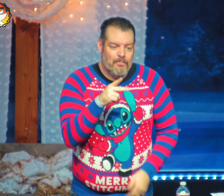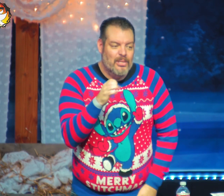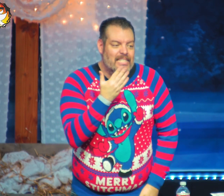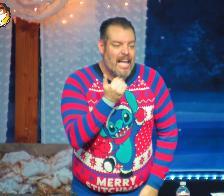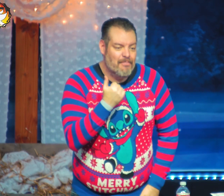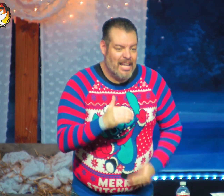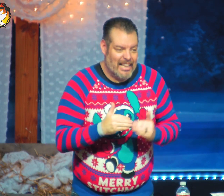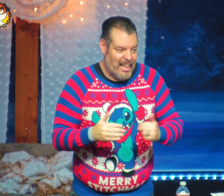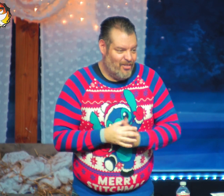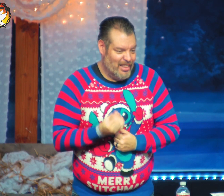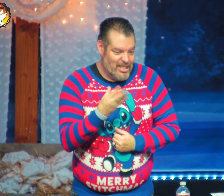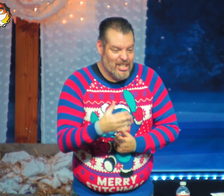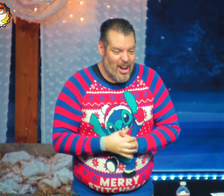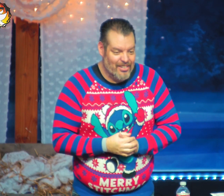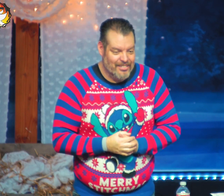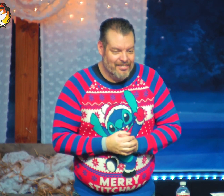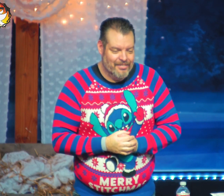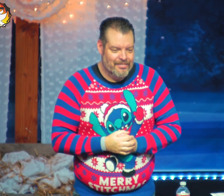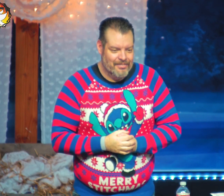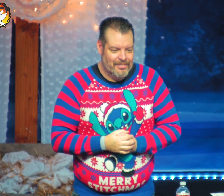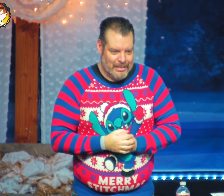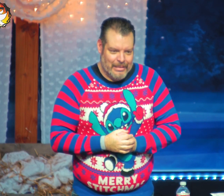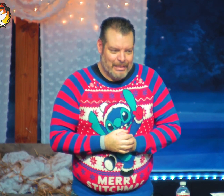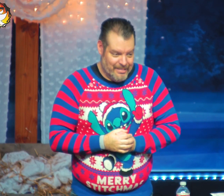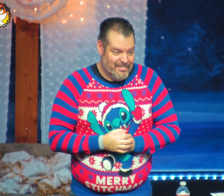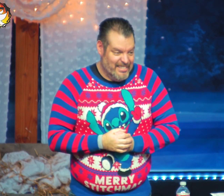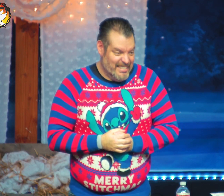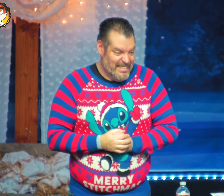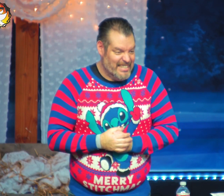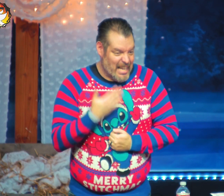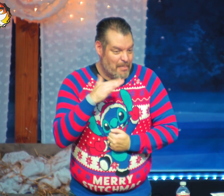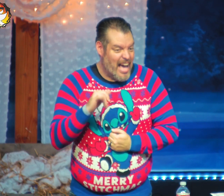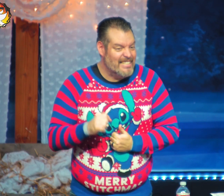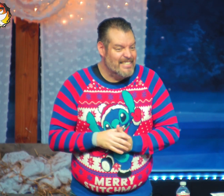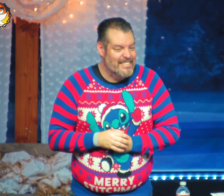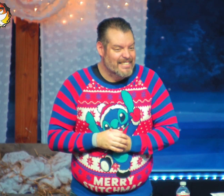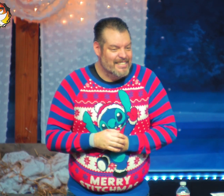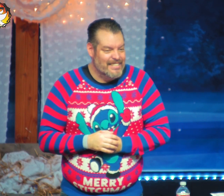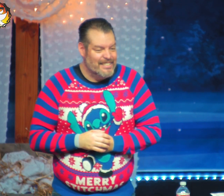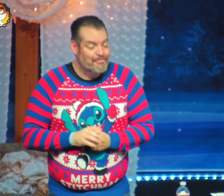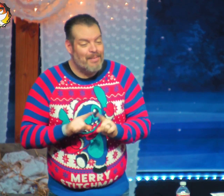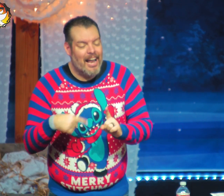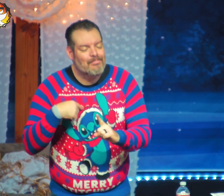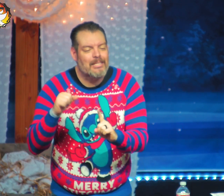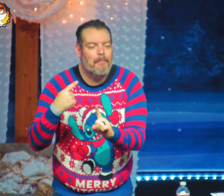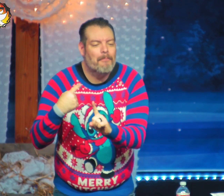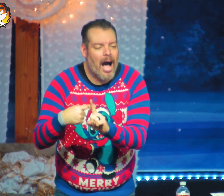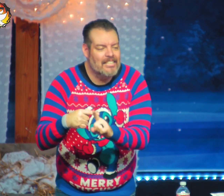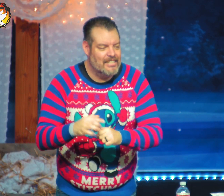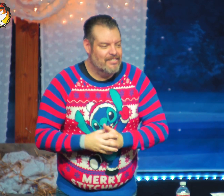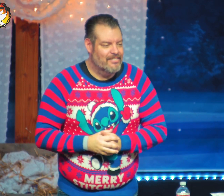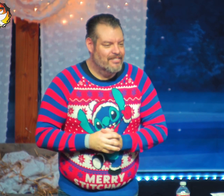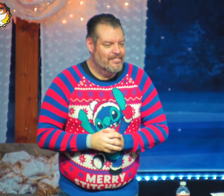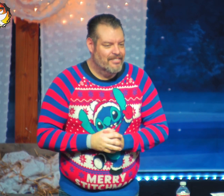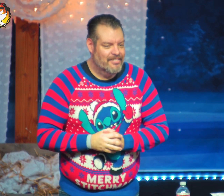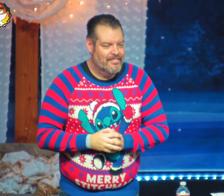little healthier. However, I'm positive about it. I'm going to go to the gym. I'll eat